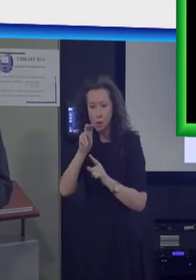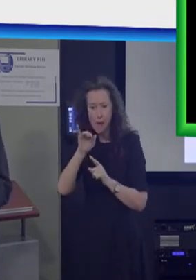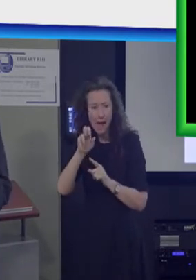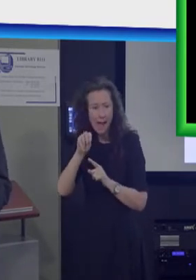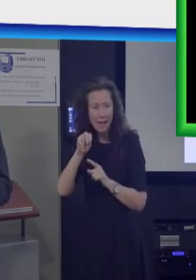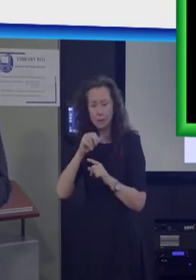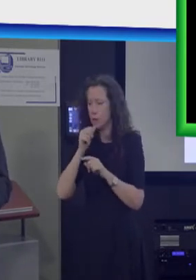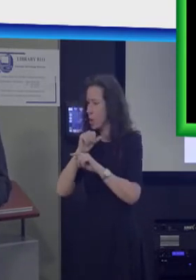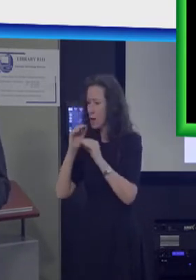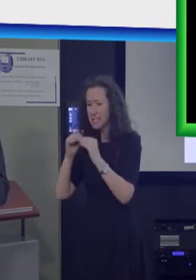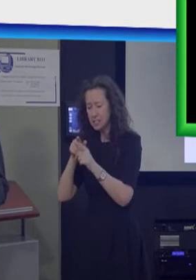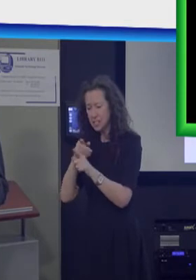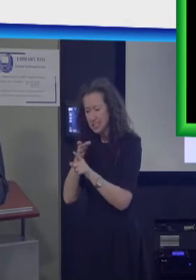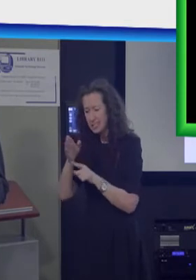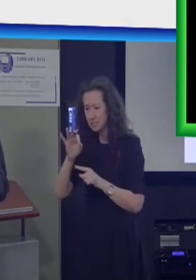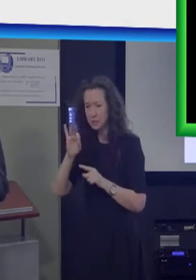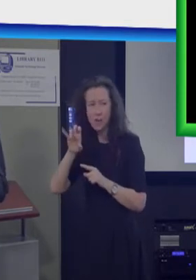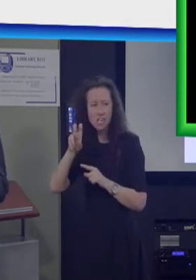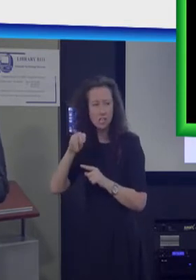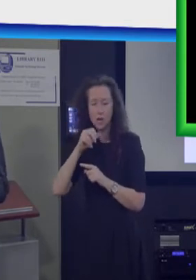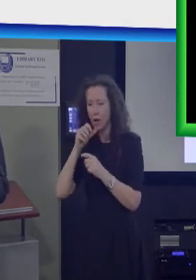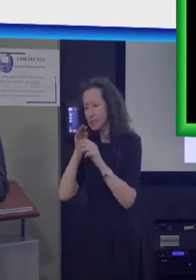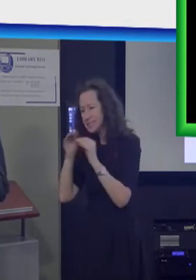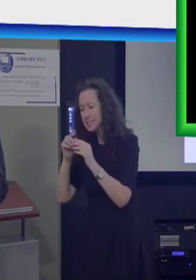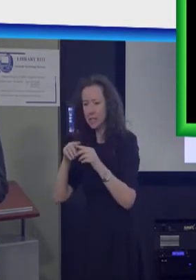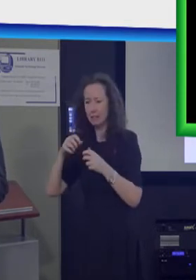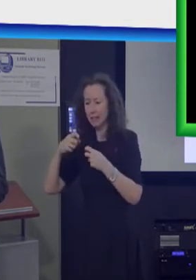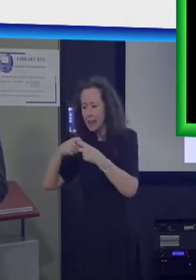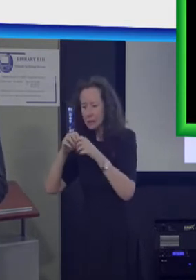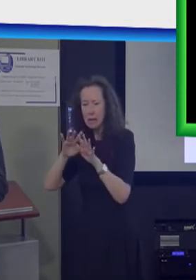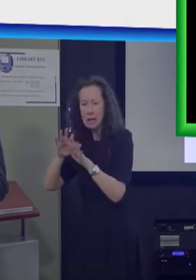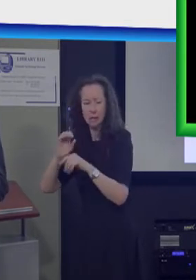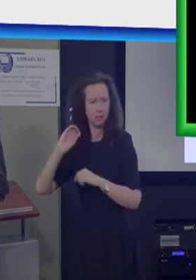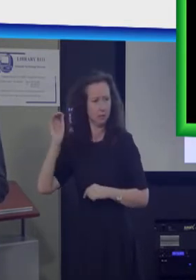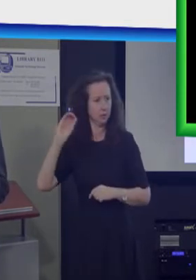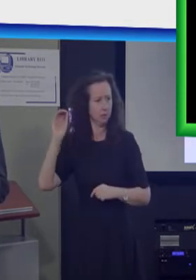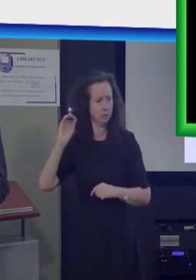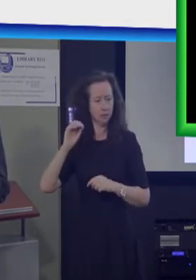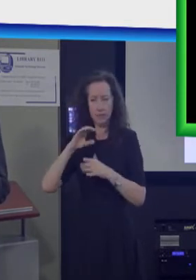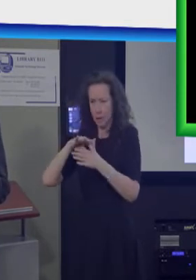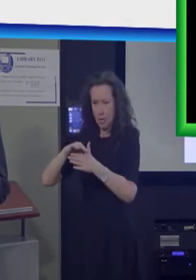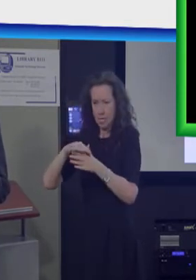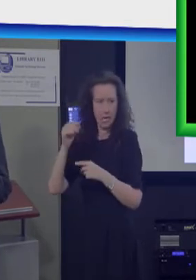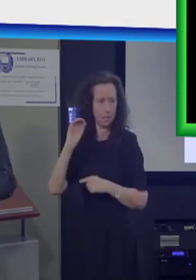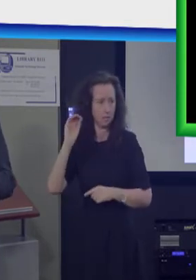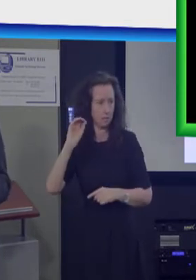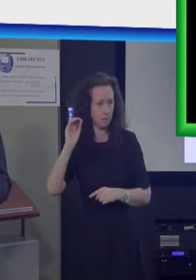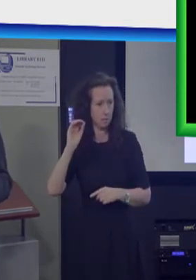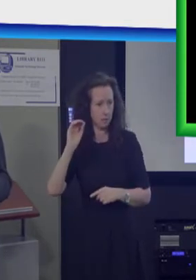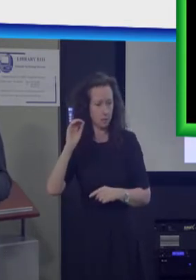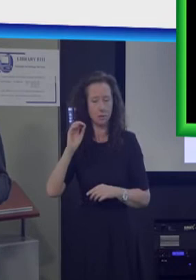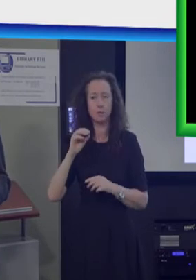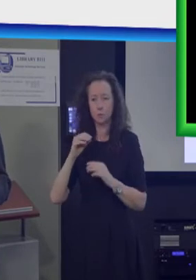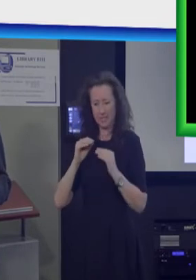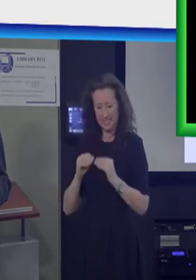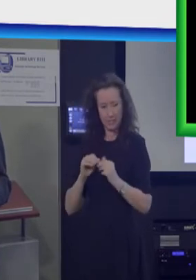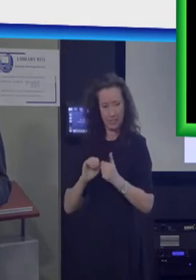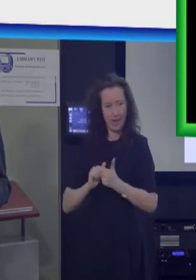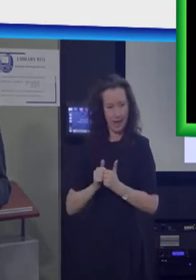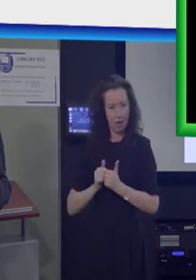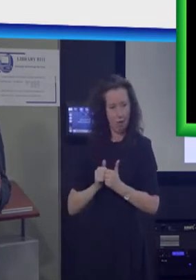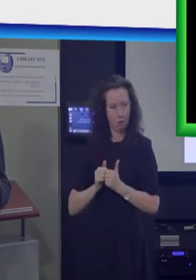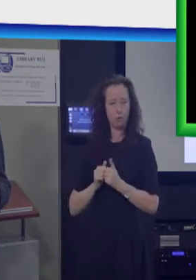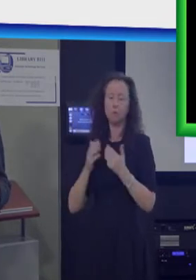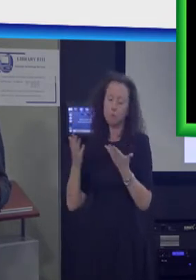electricity. We're not really interested in these studies about teaching anything substantive, although we have to use a